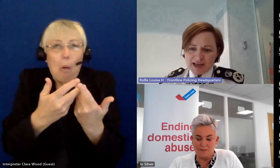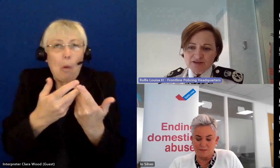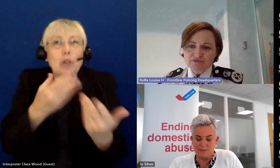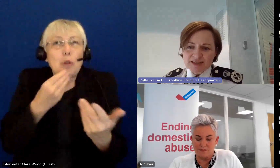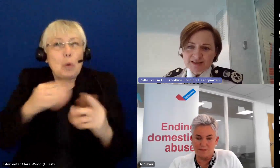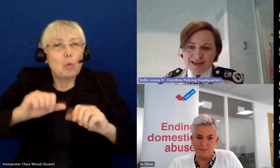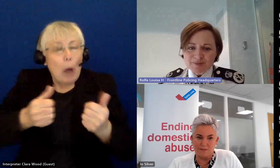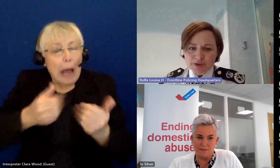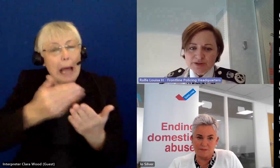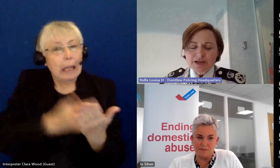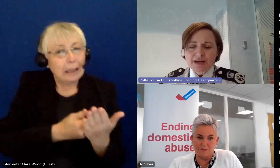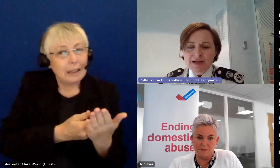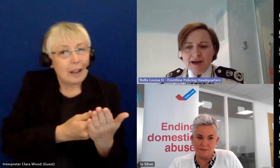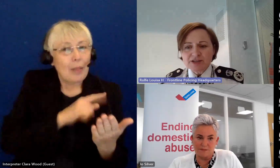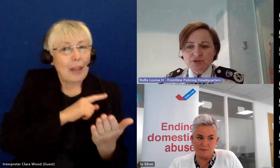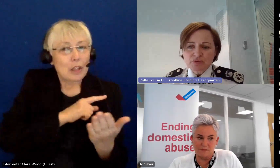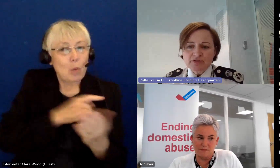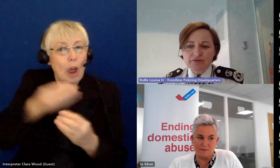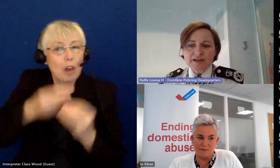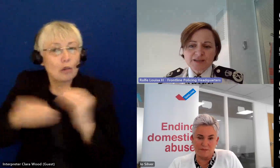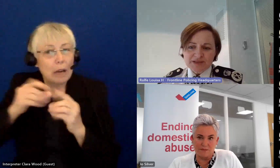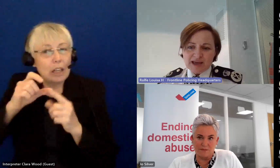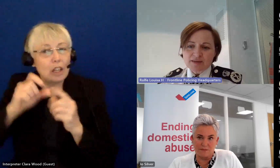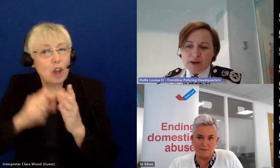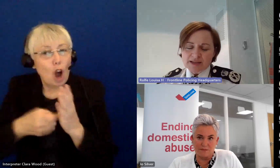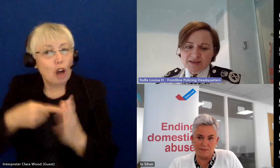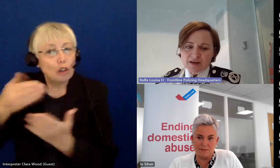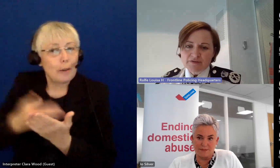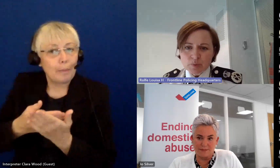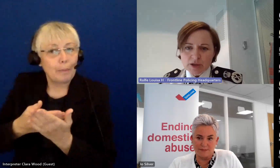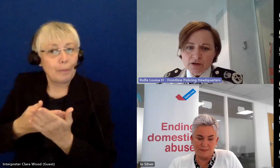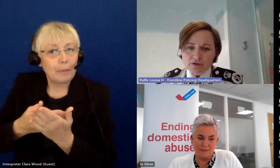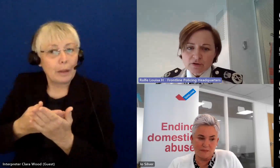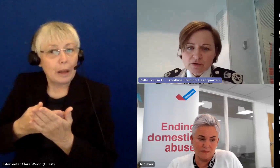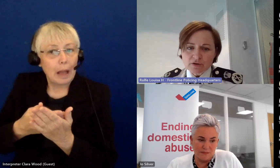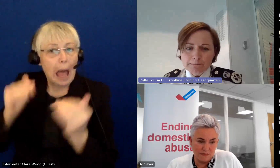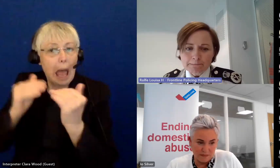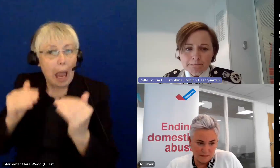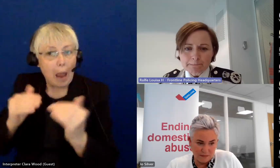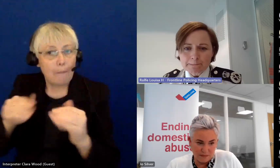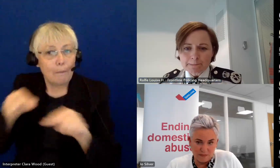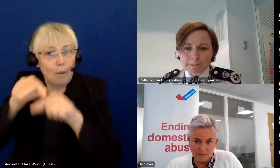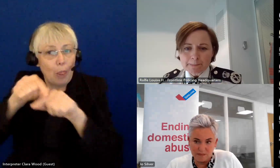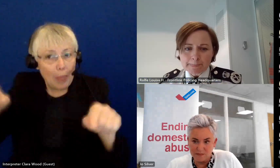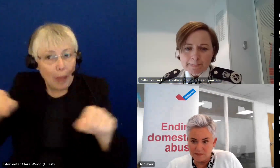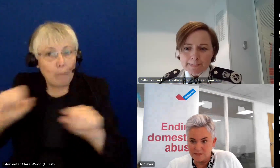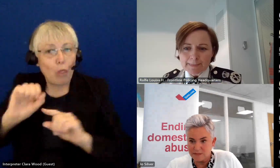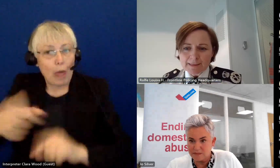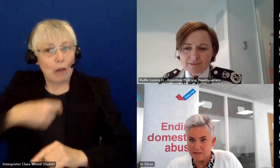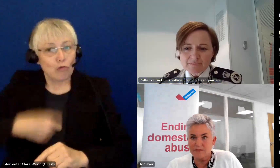get the best risk assessment and ensure that victims get the best service we can offer them.